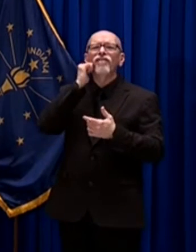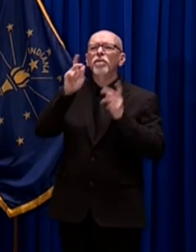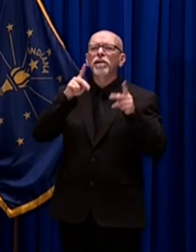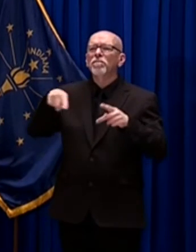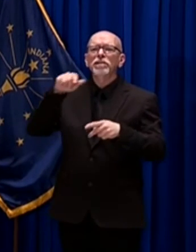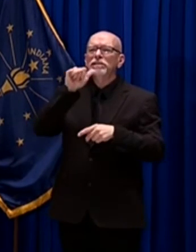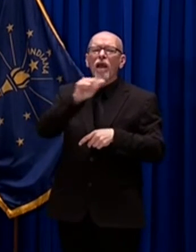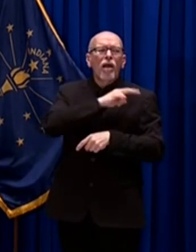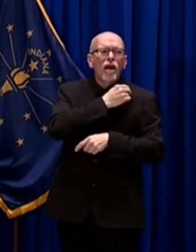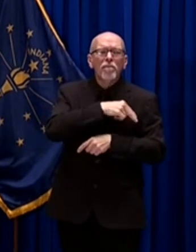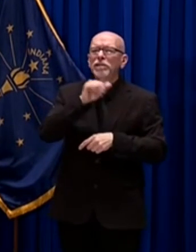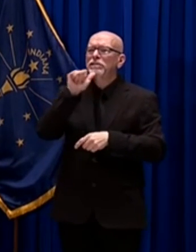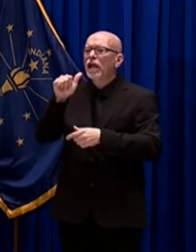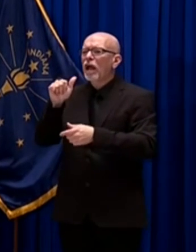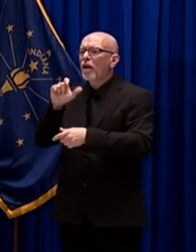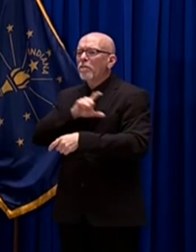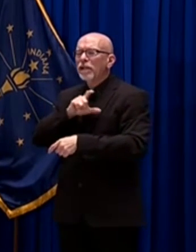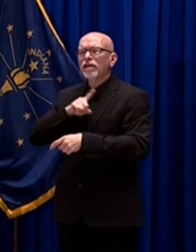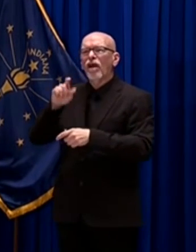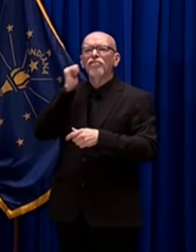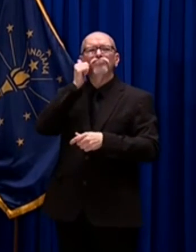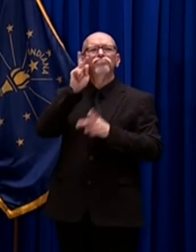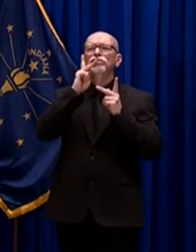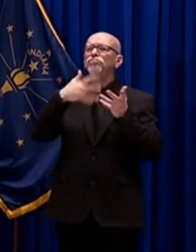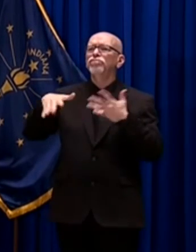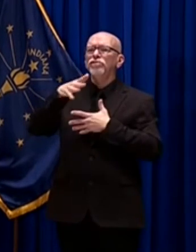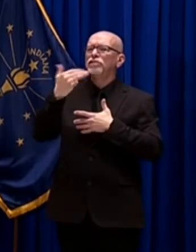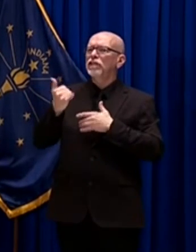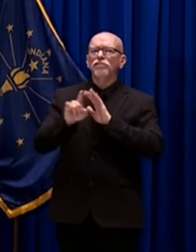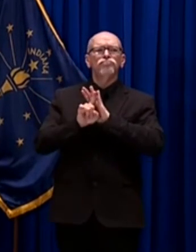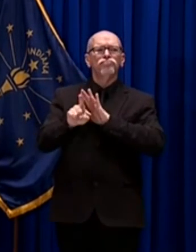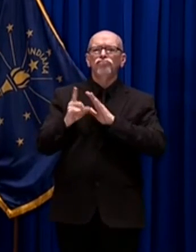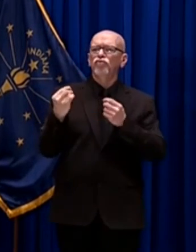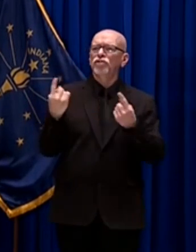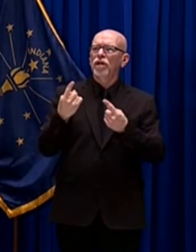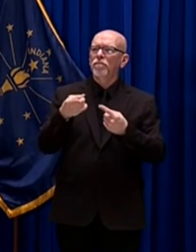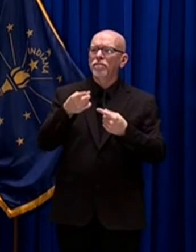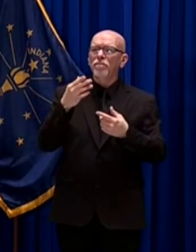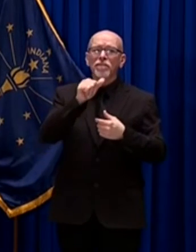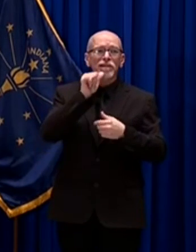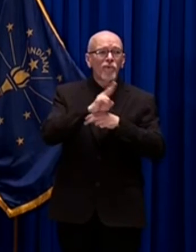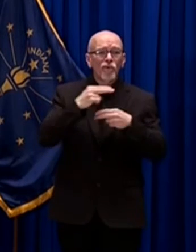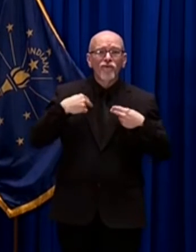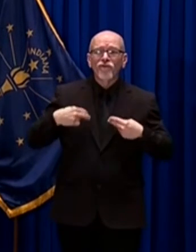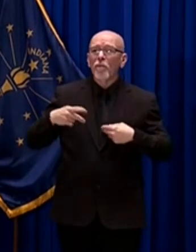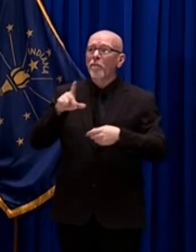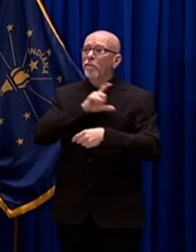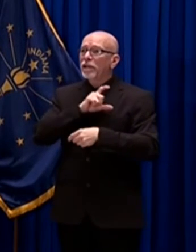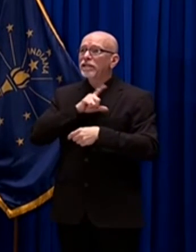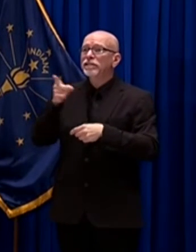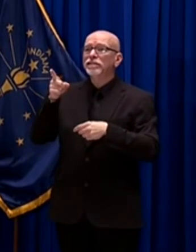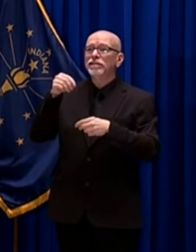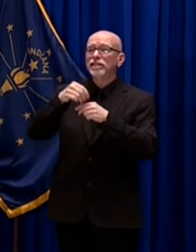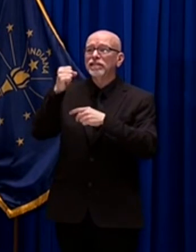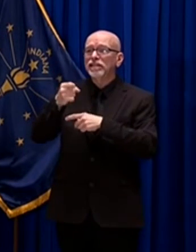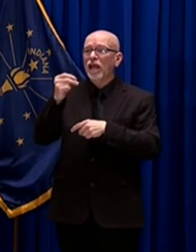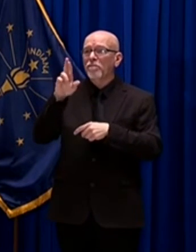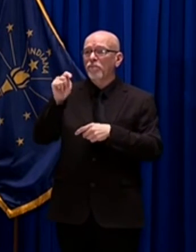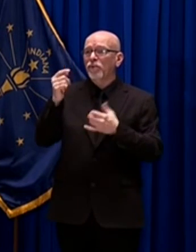ordinary citizens that haven't stepped forward before. Maybe they wear their uniform. The police in Southport